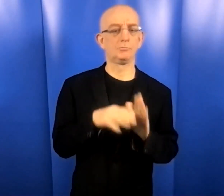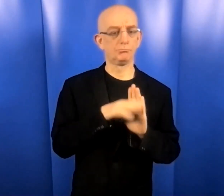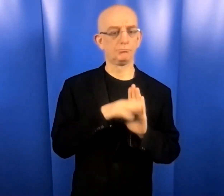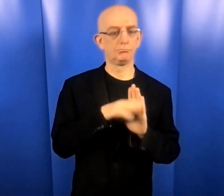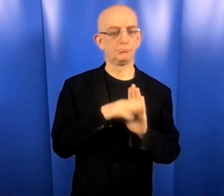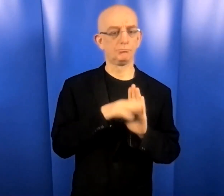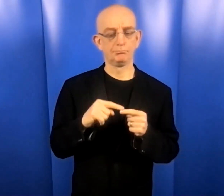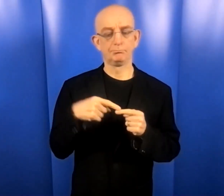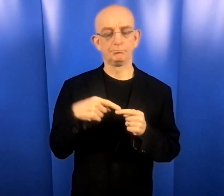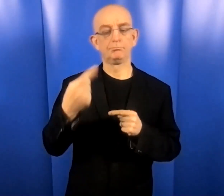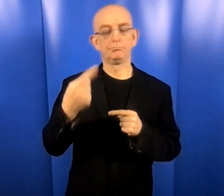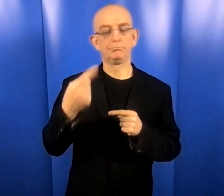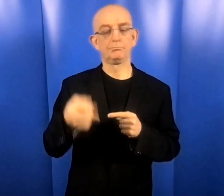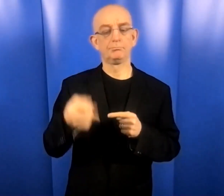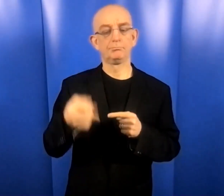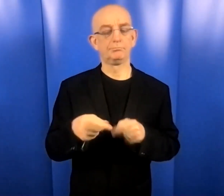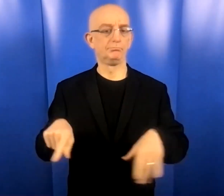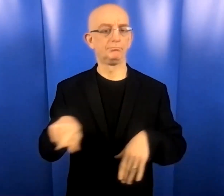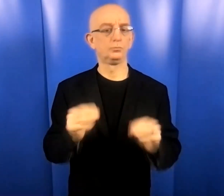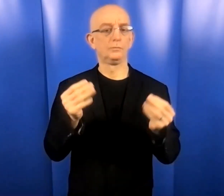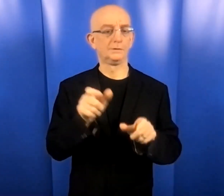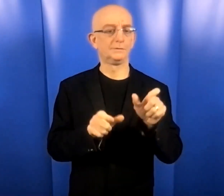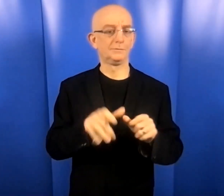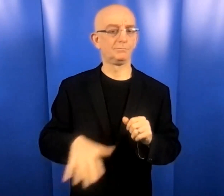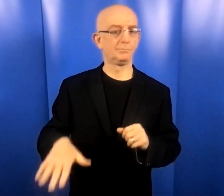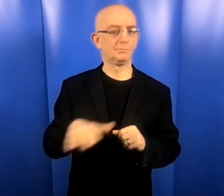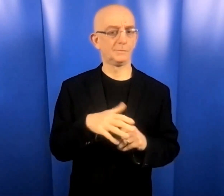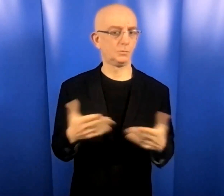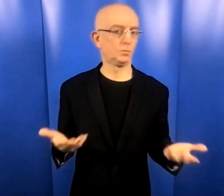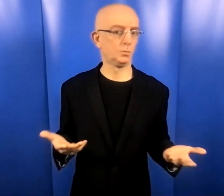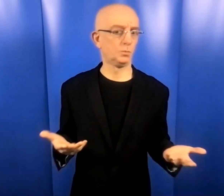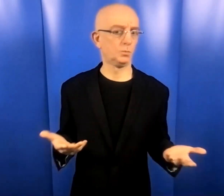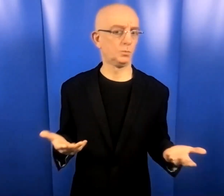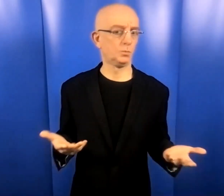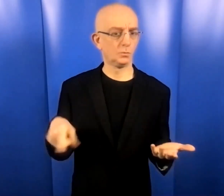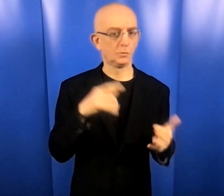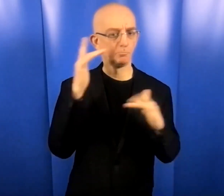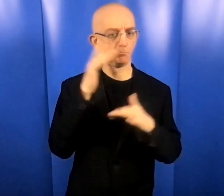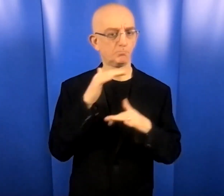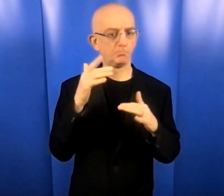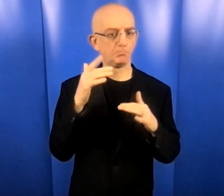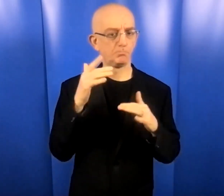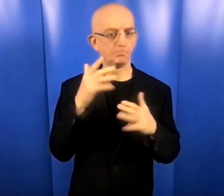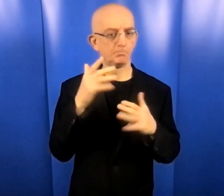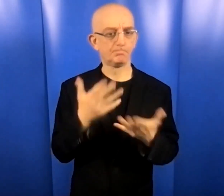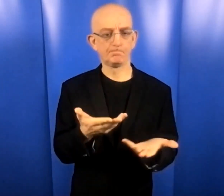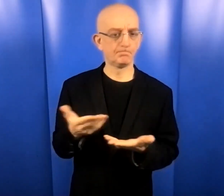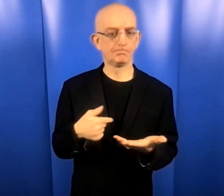I'm kind of wondering who to give that to. My gut is to ask Deborah